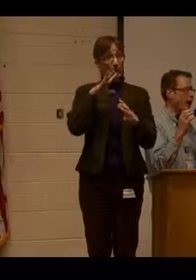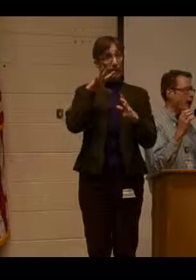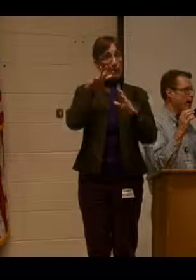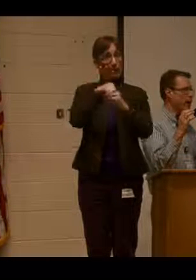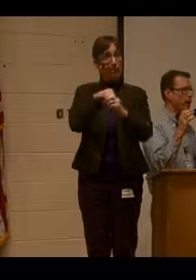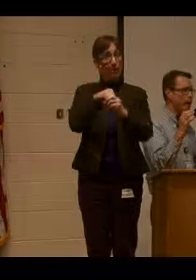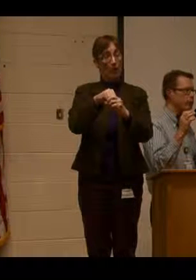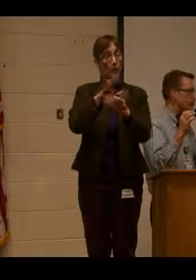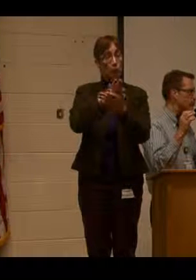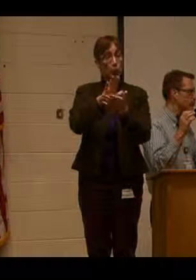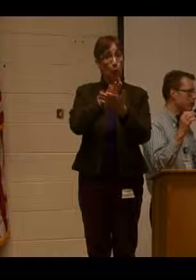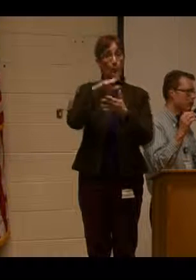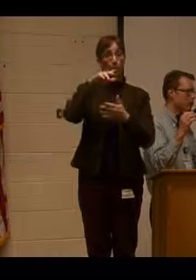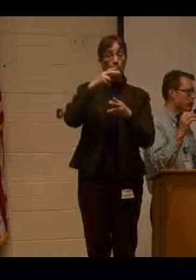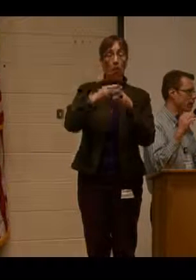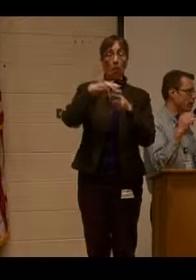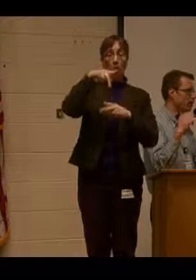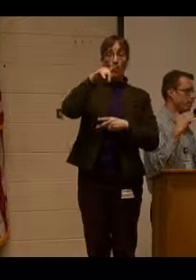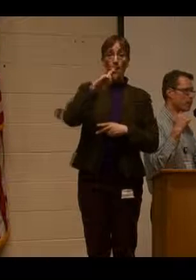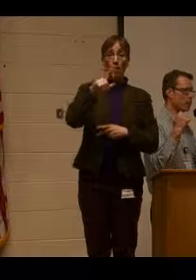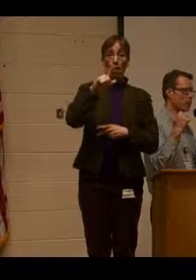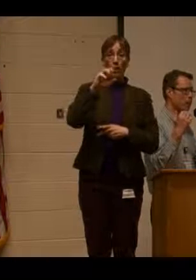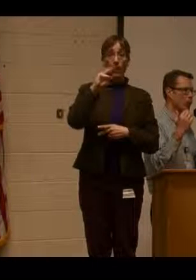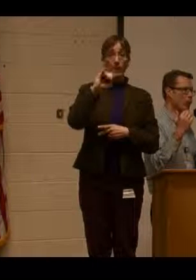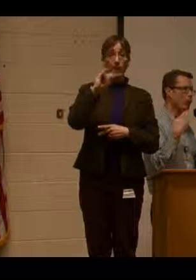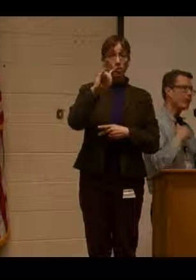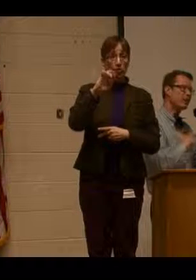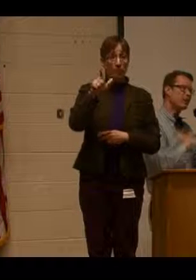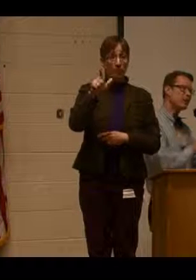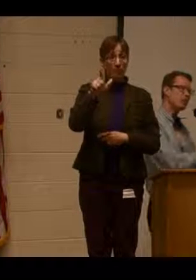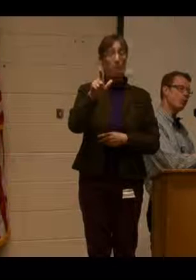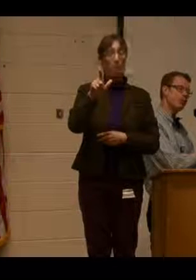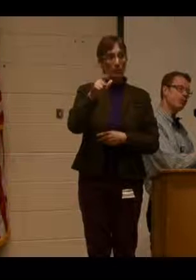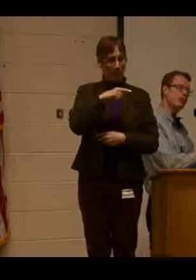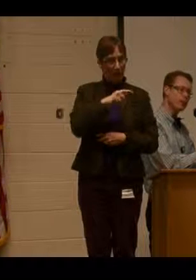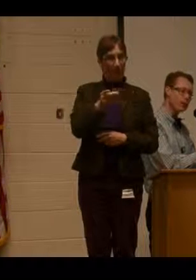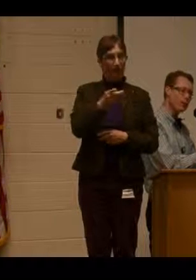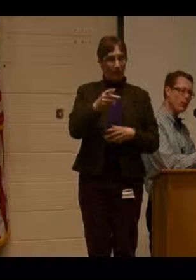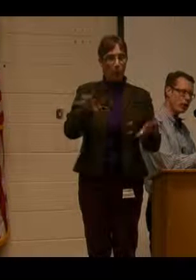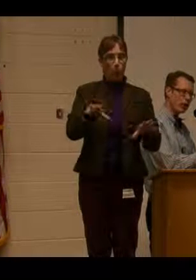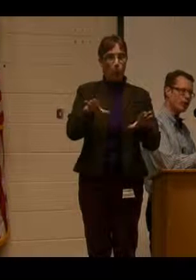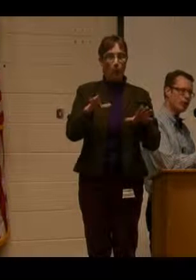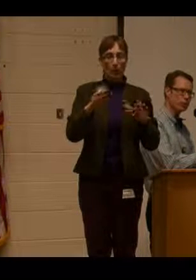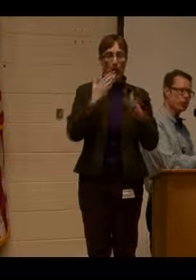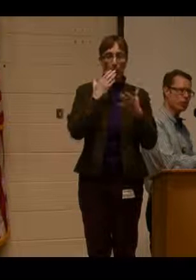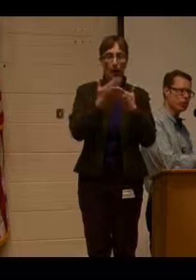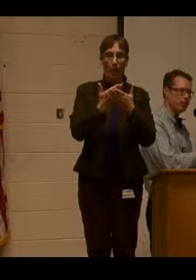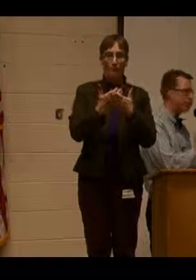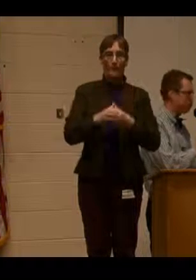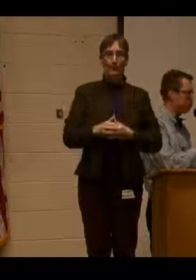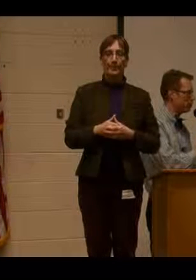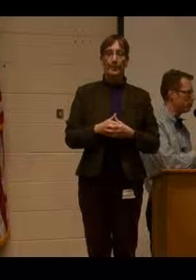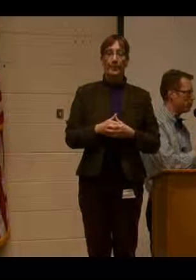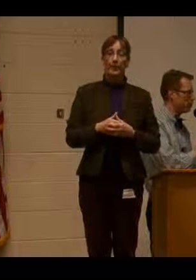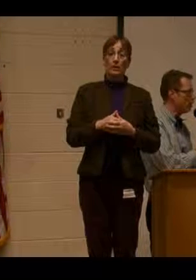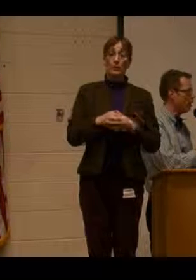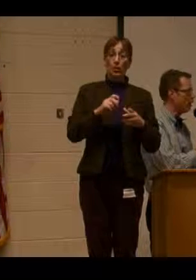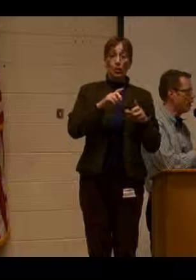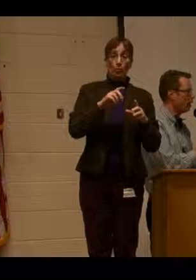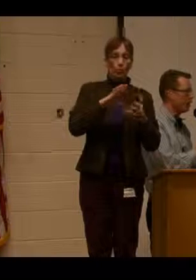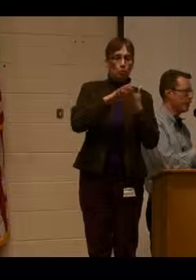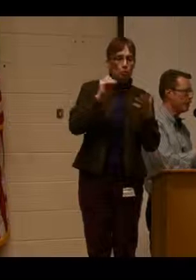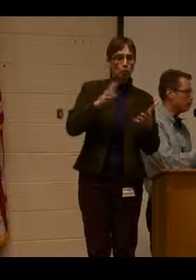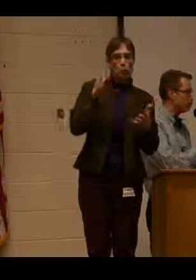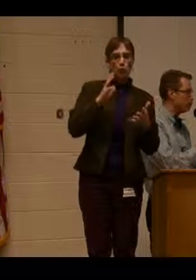that, they explore different vocational experiences. Anywhere from dog